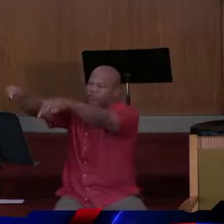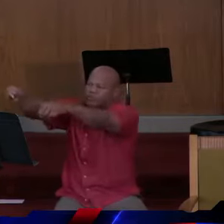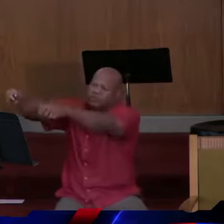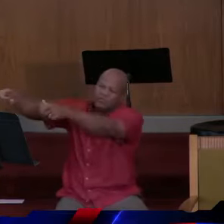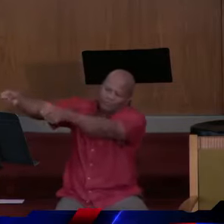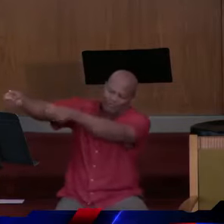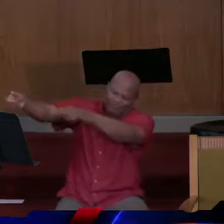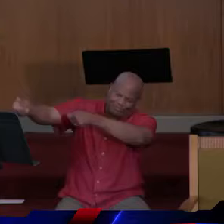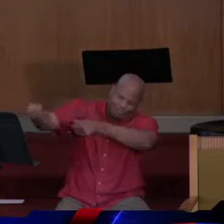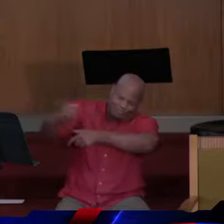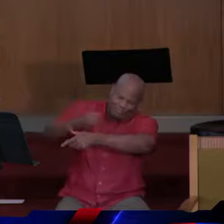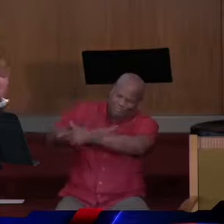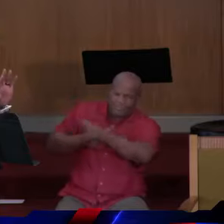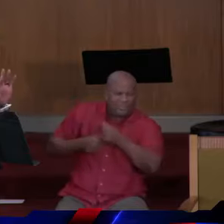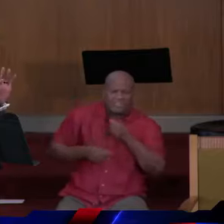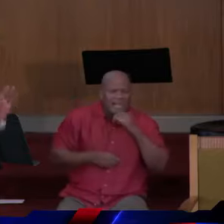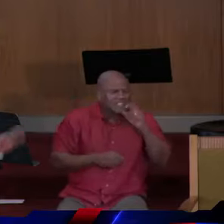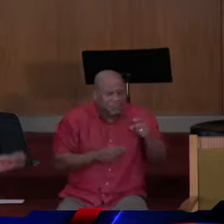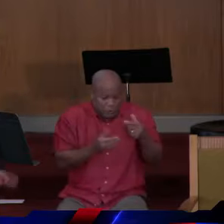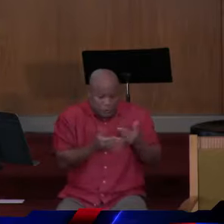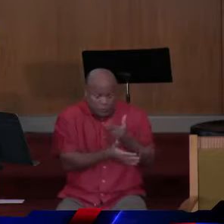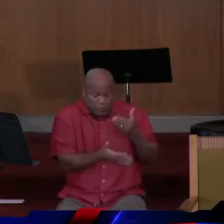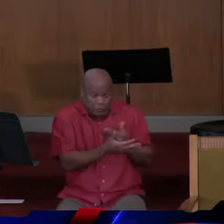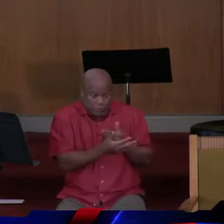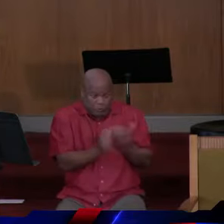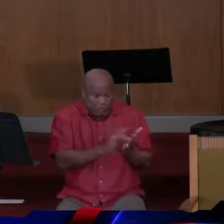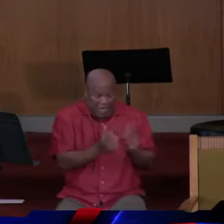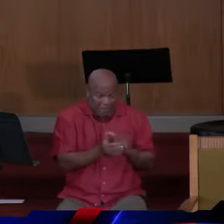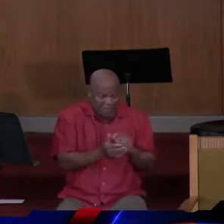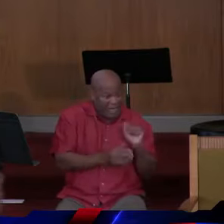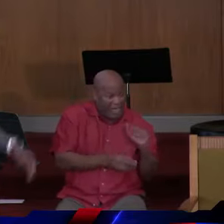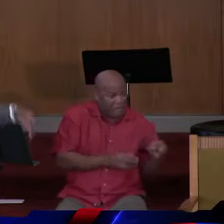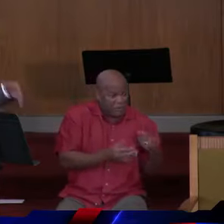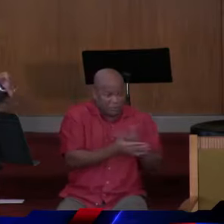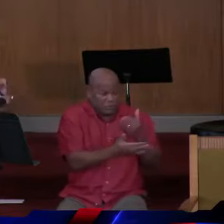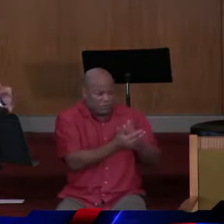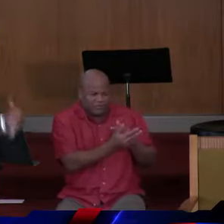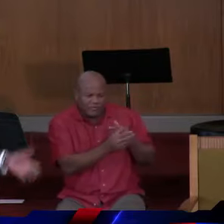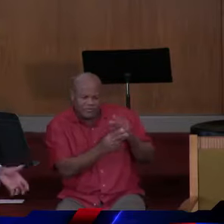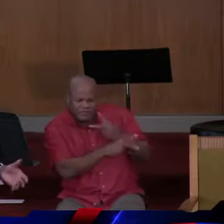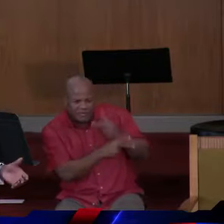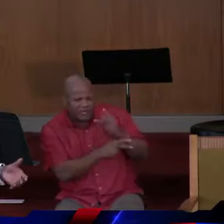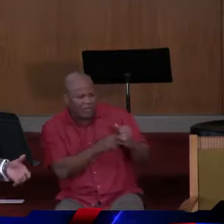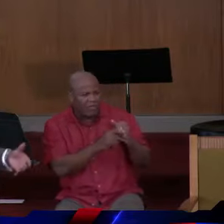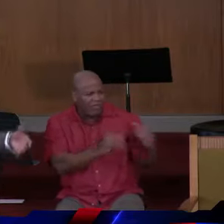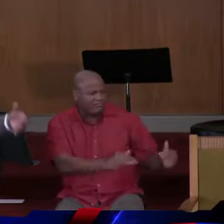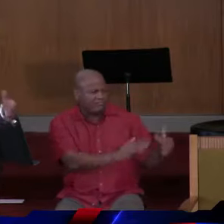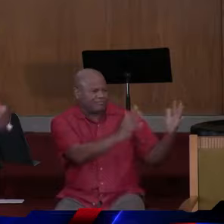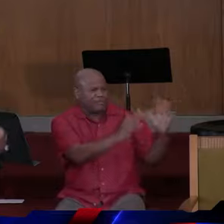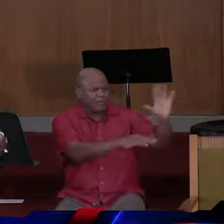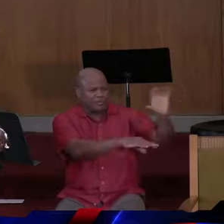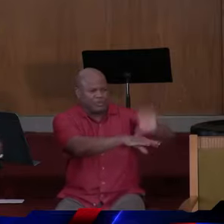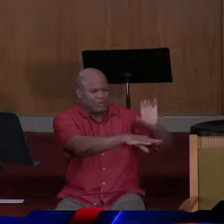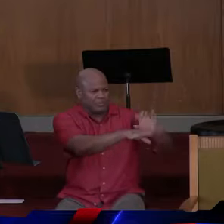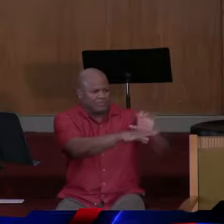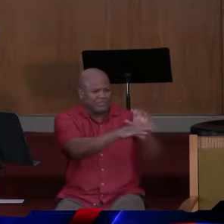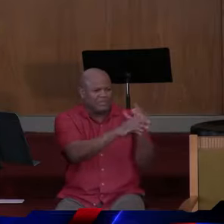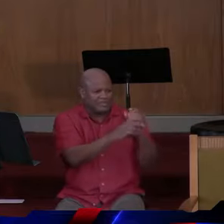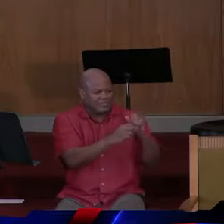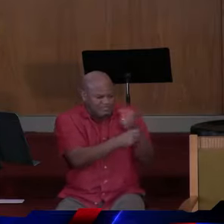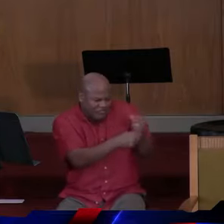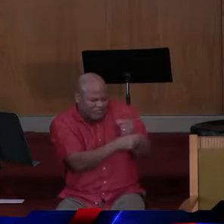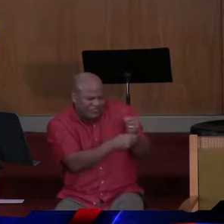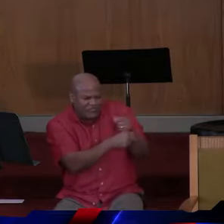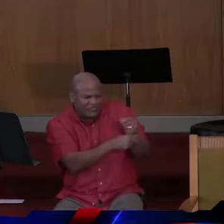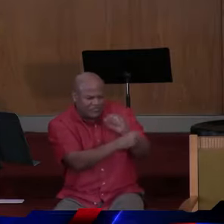newest Bible app. You don't need the newest rigmarole. You don't need the newest gimmick. You don't need to put a barista in the middle of your sanctuary.